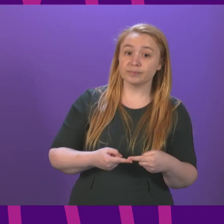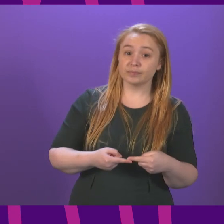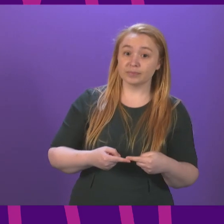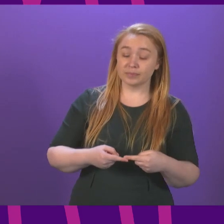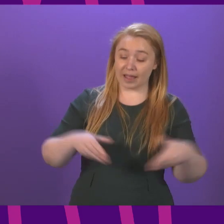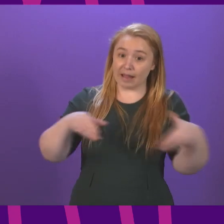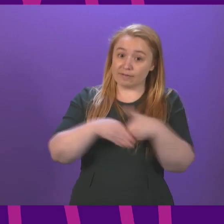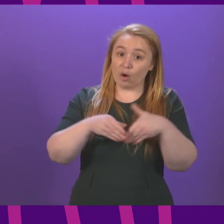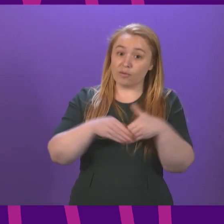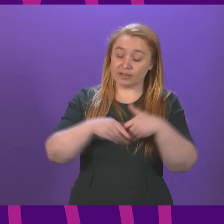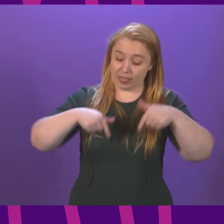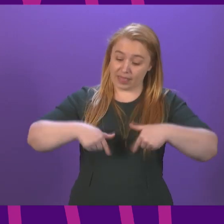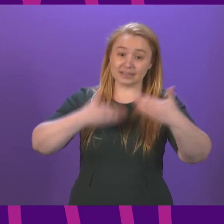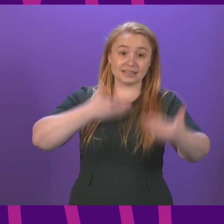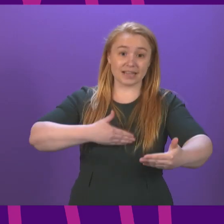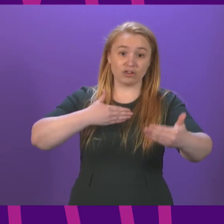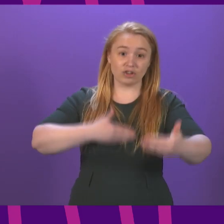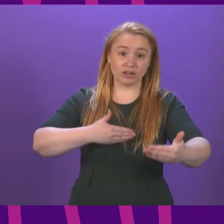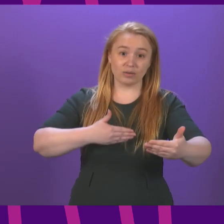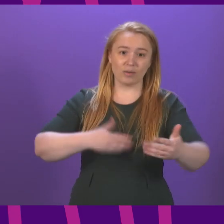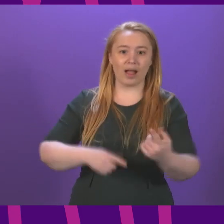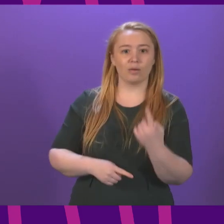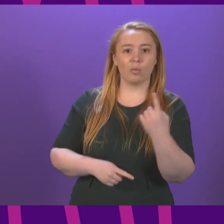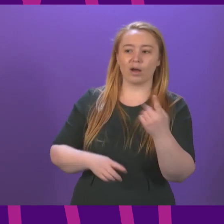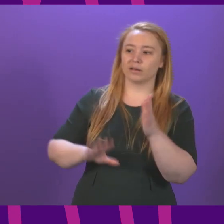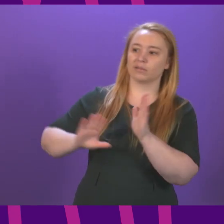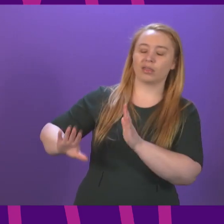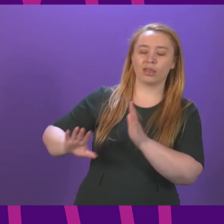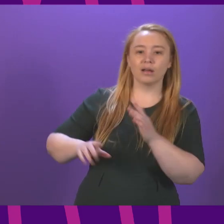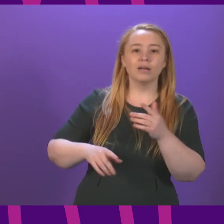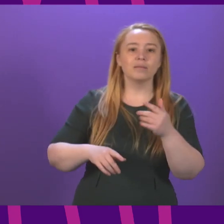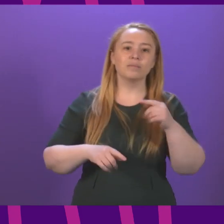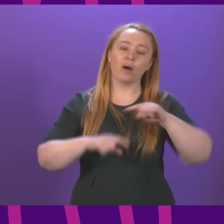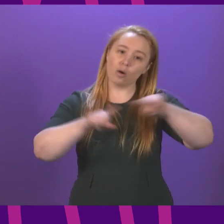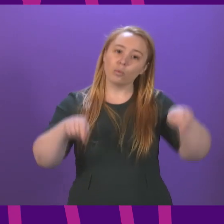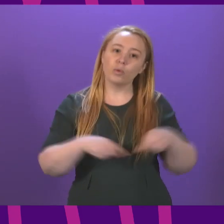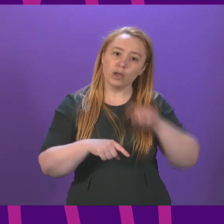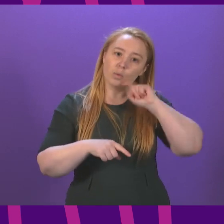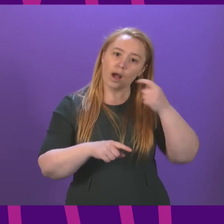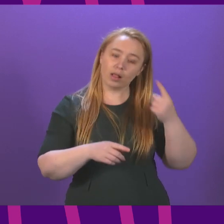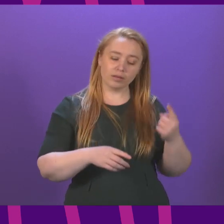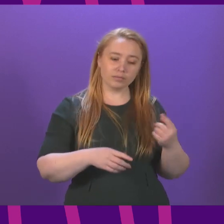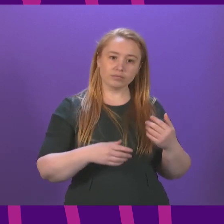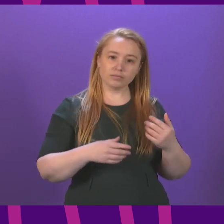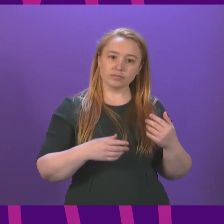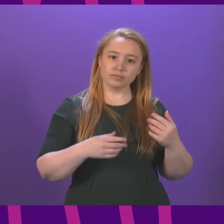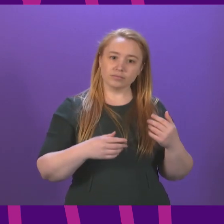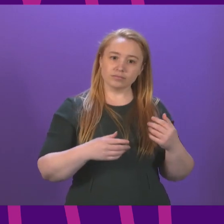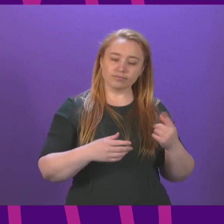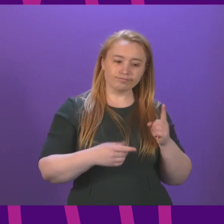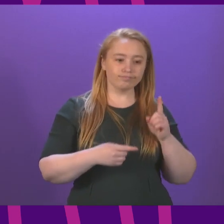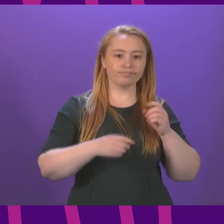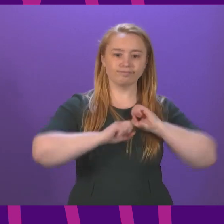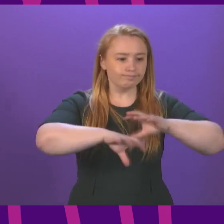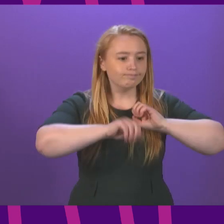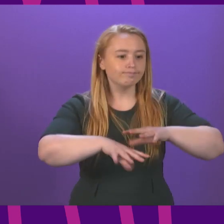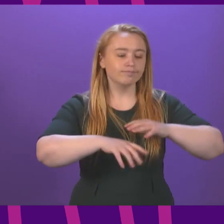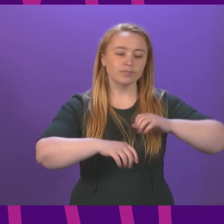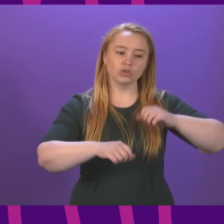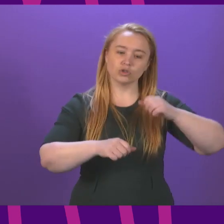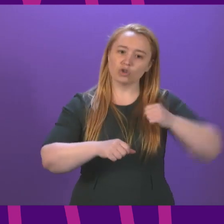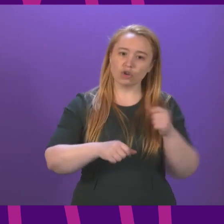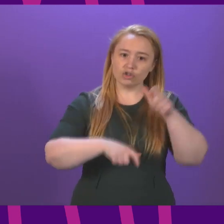participating in this session here, with one exception, of course, will put ourselves before the Scottish people. And the Scottish people can have their say and